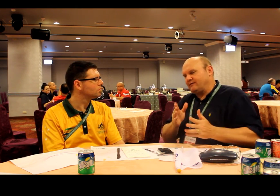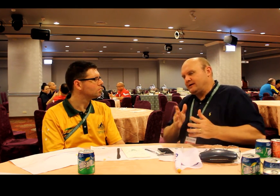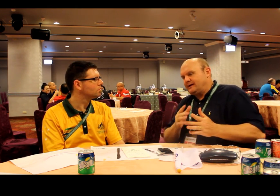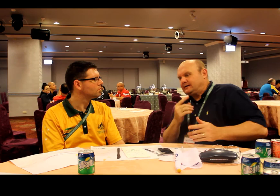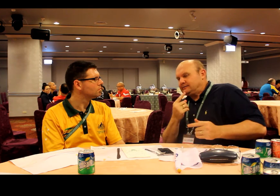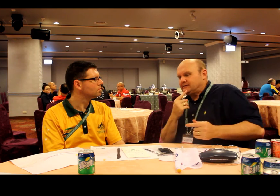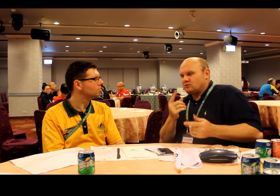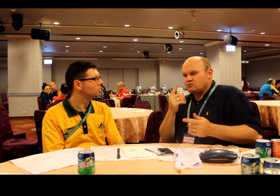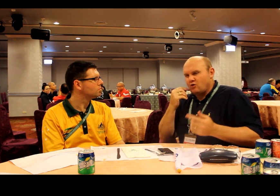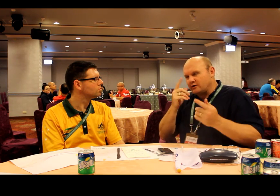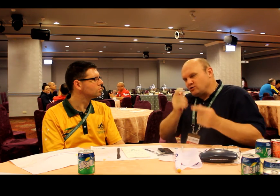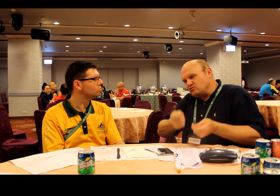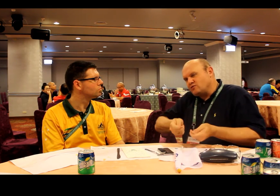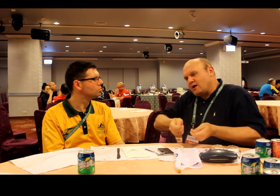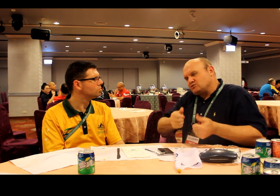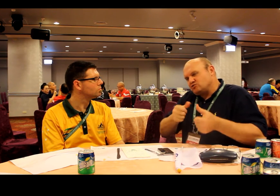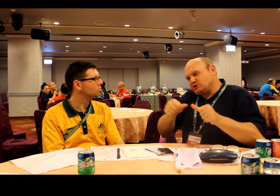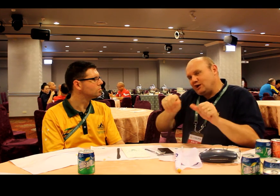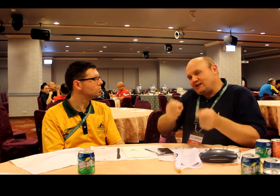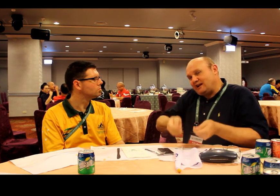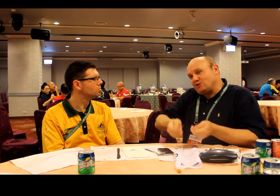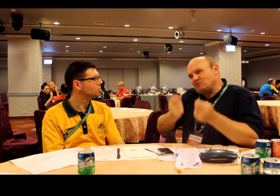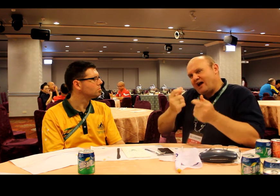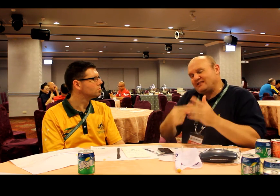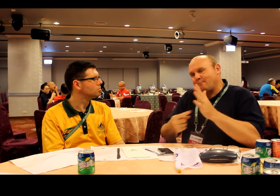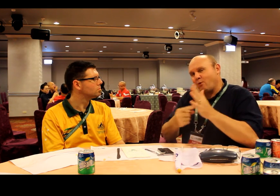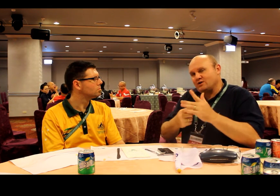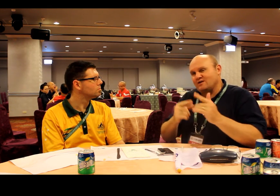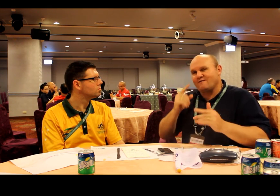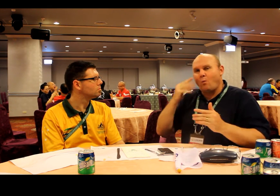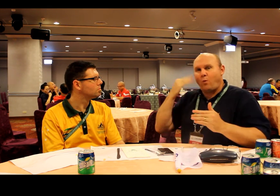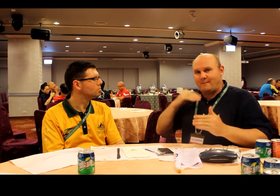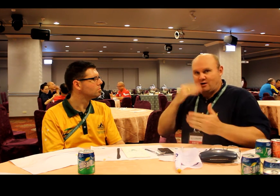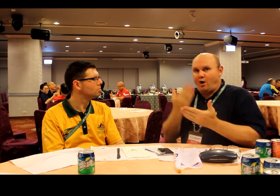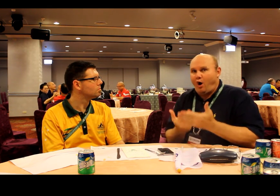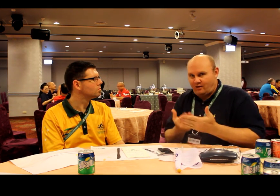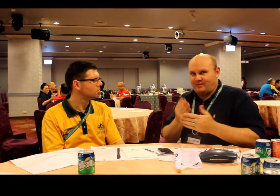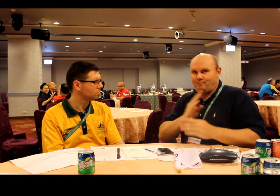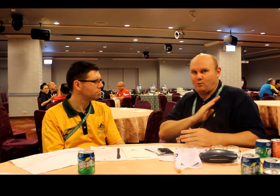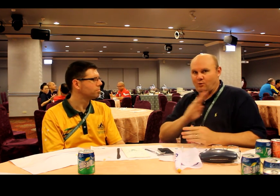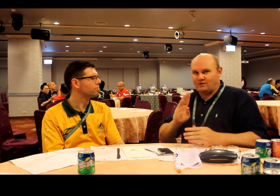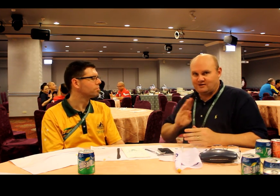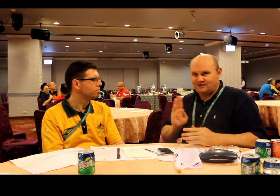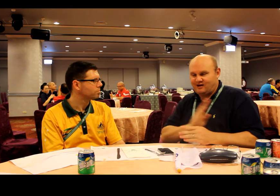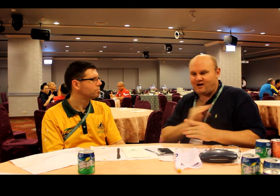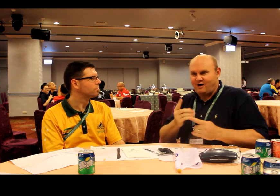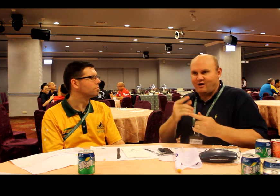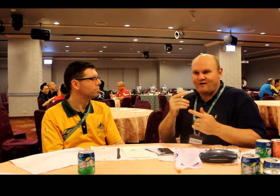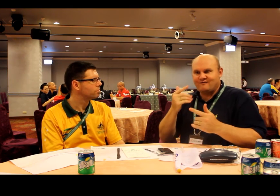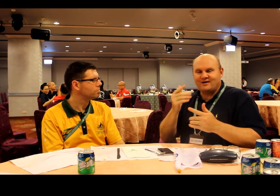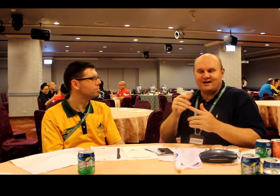all, Australia was trying to strategically raise the importance of women on the board